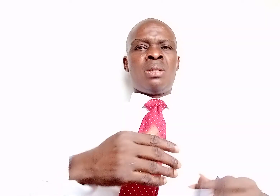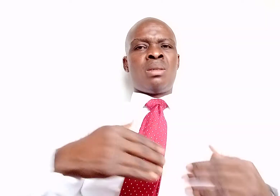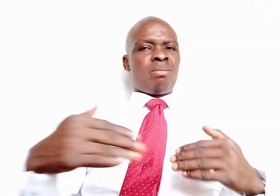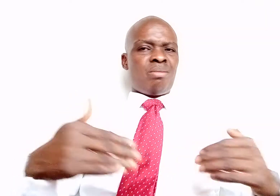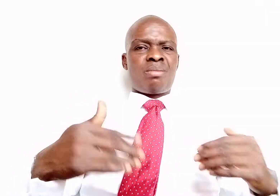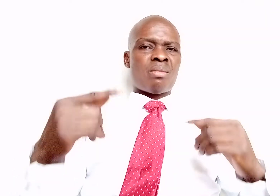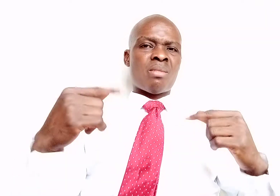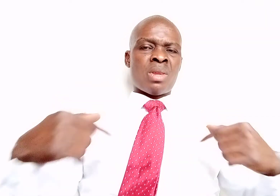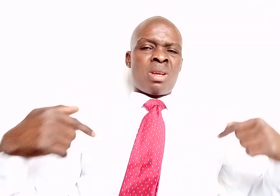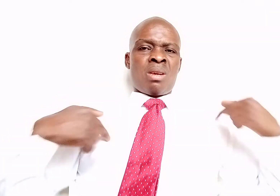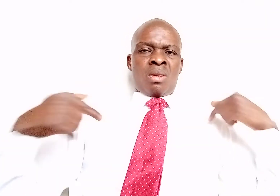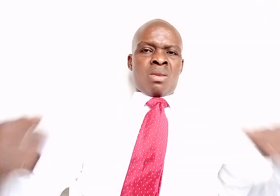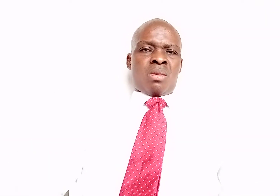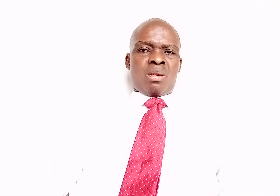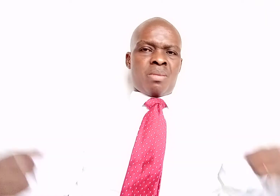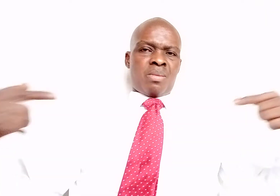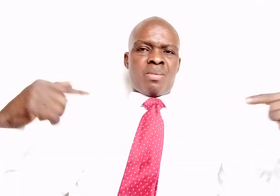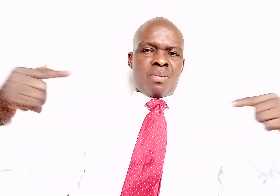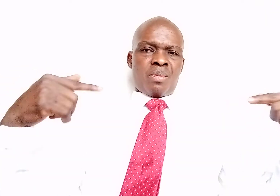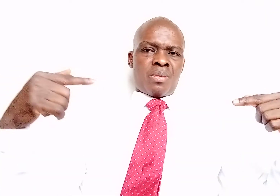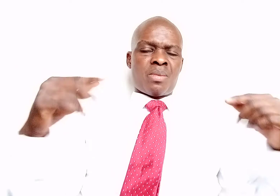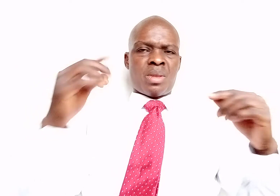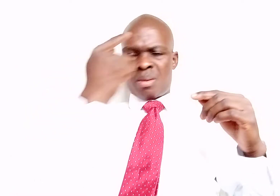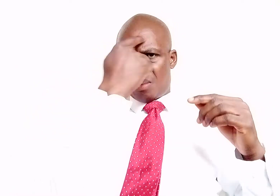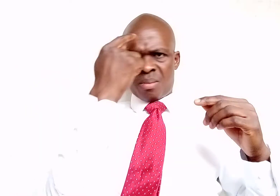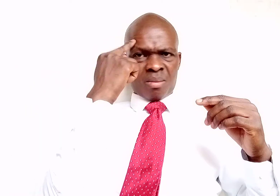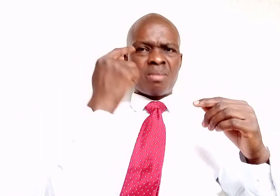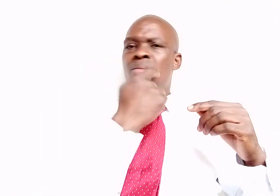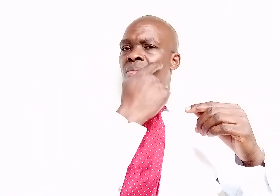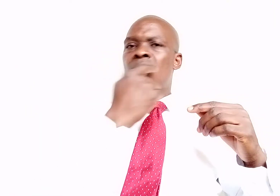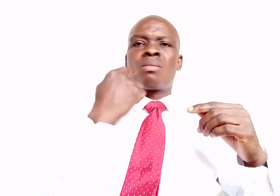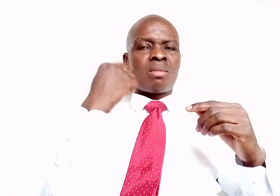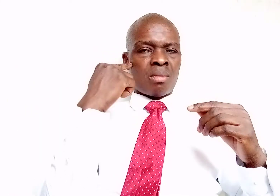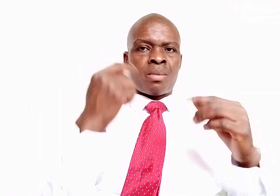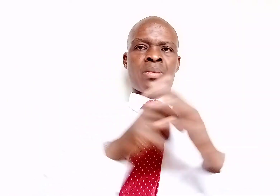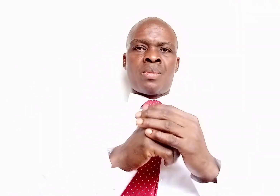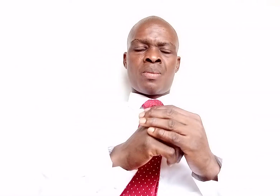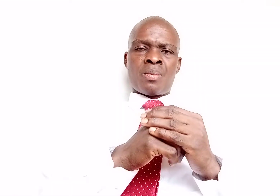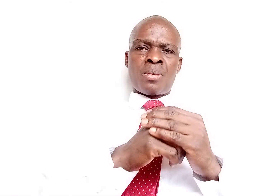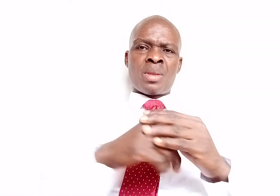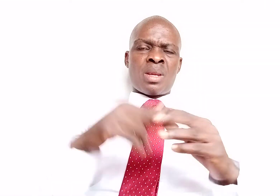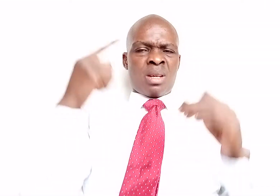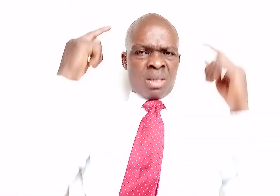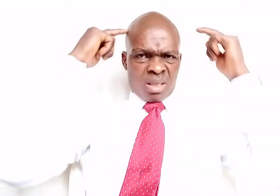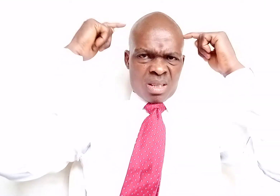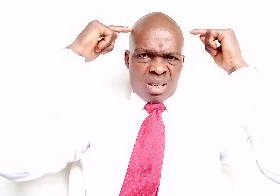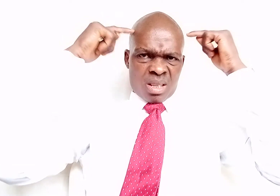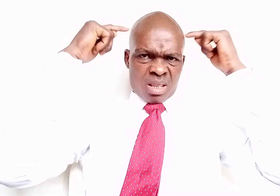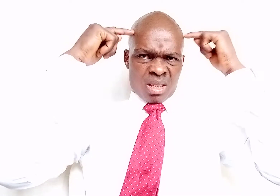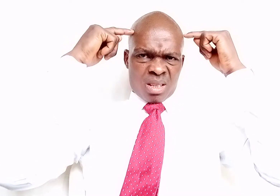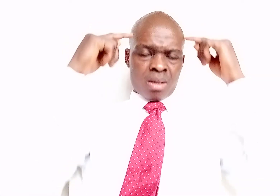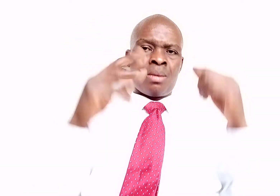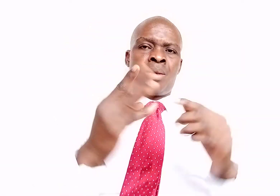pain, breakout of pimples, constipation, headache, bloating,